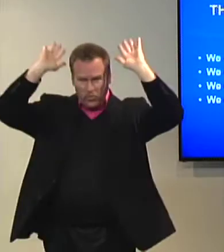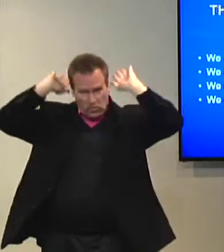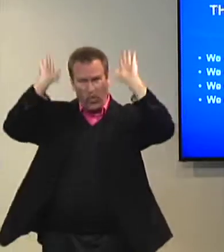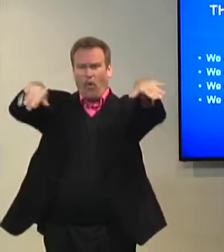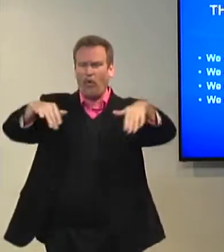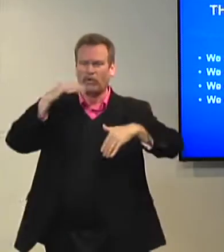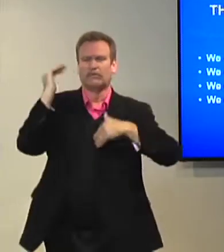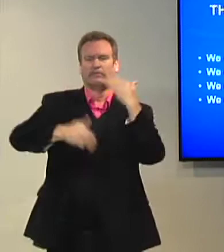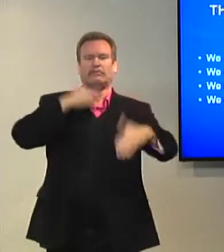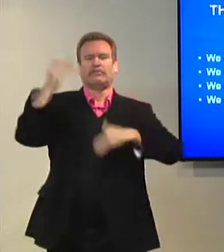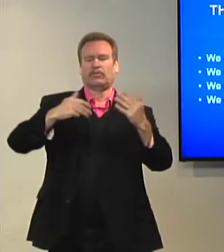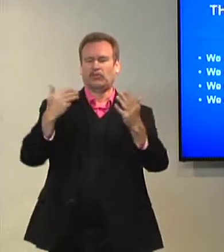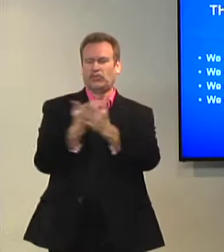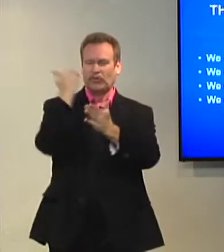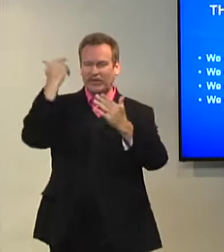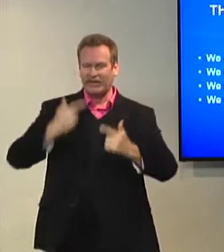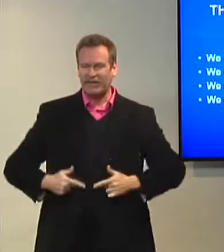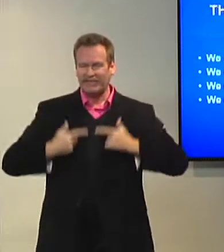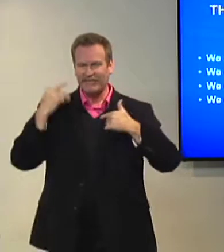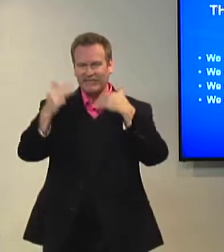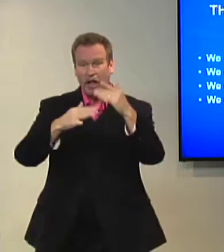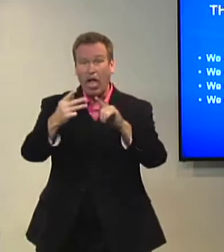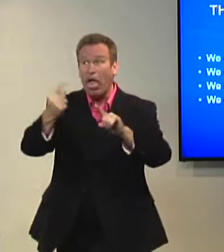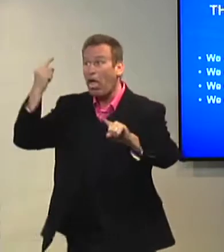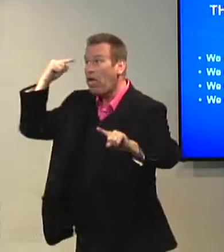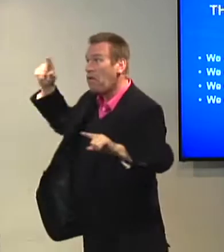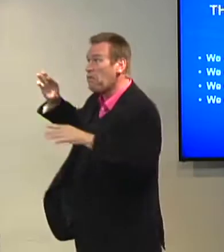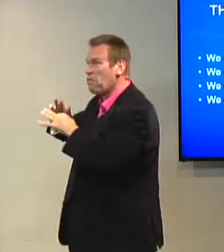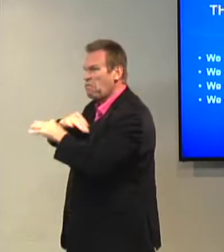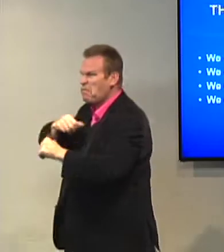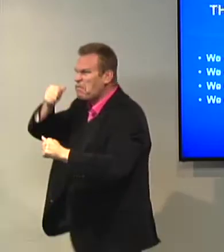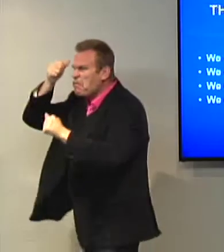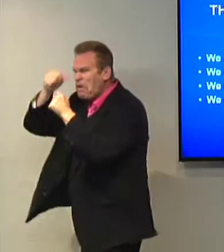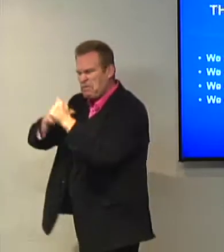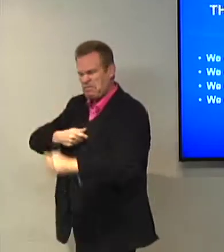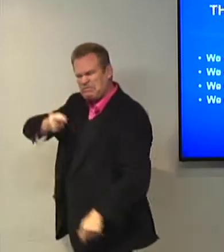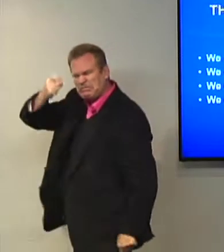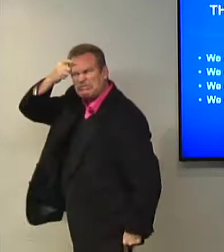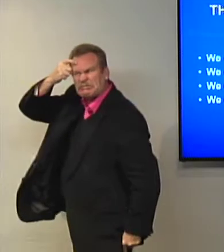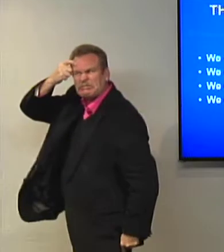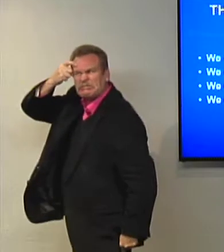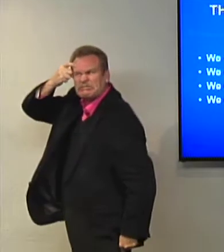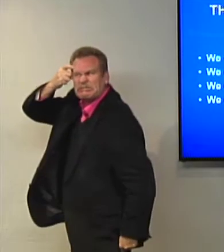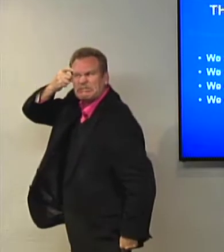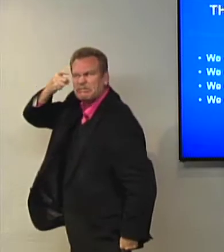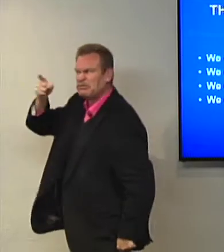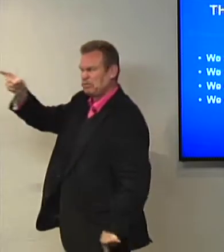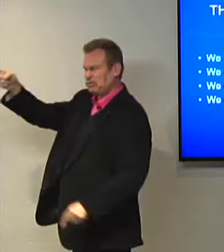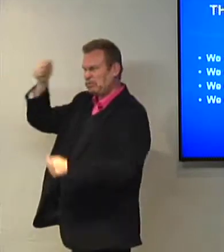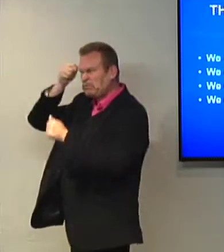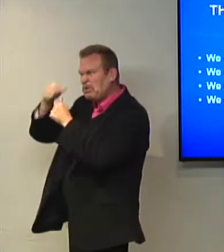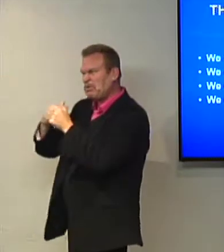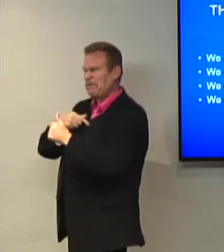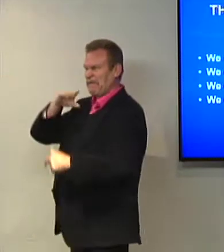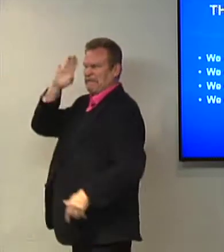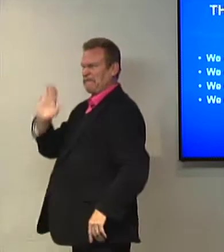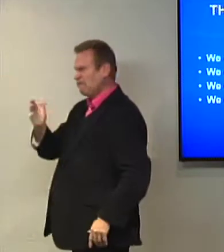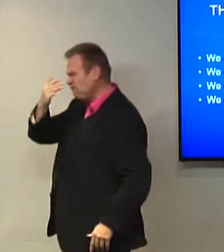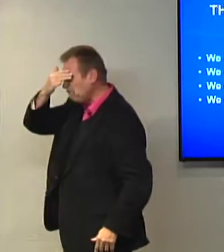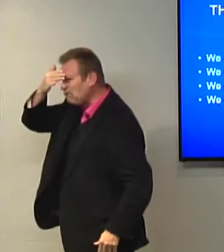on. Progress on to a new life. Don't keep looking back. Don't keep remembering. You know, and say, well, it's burned in my